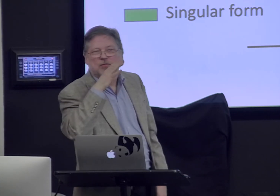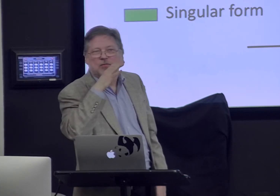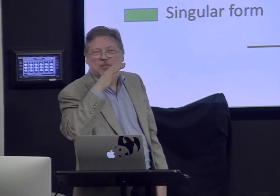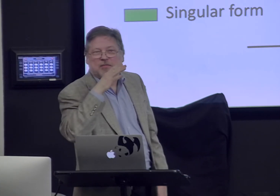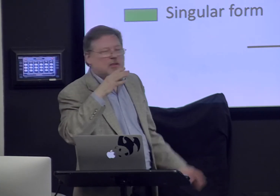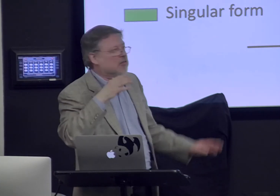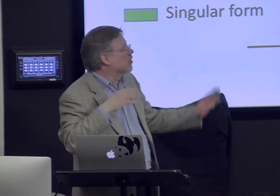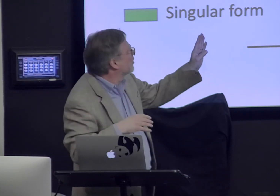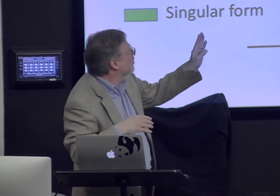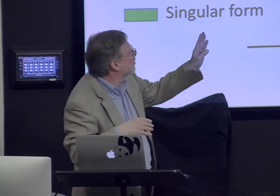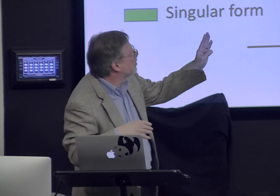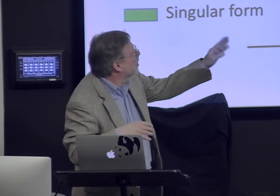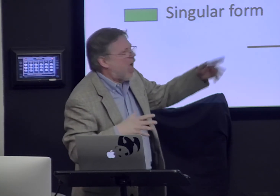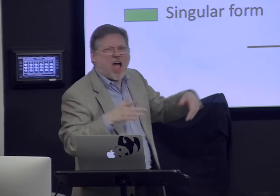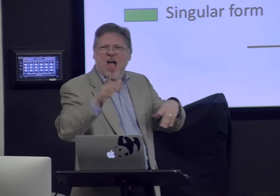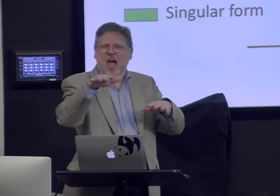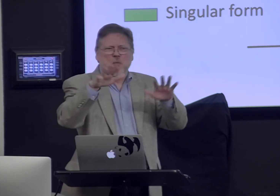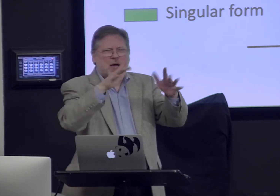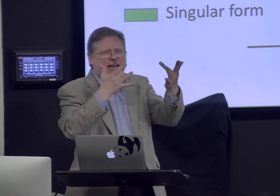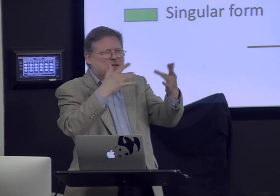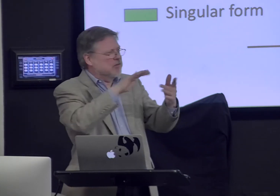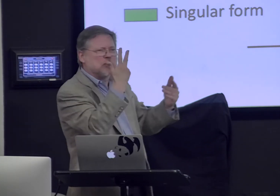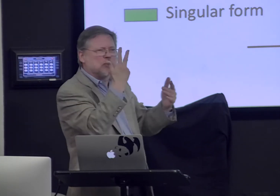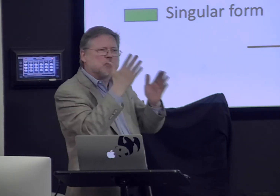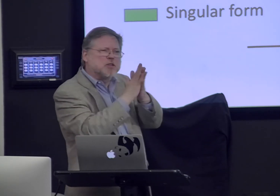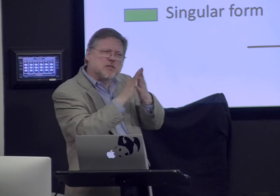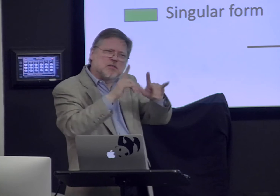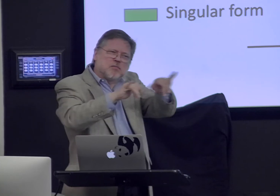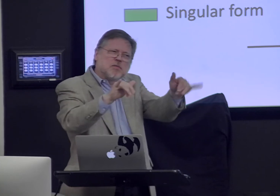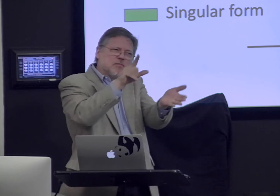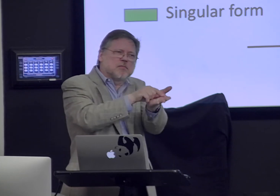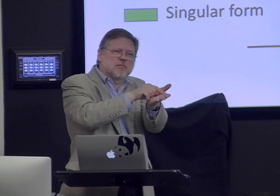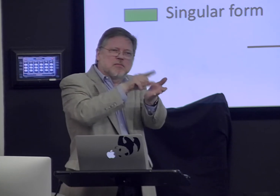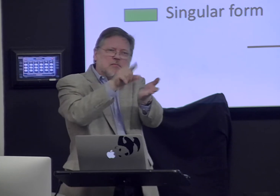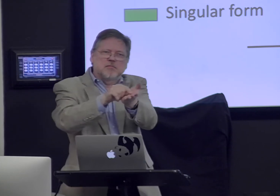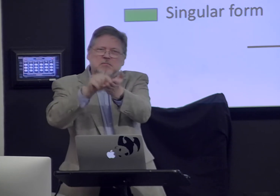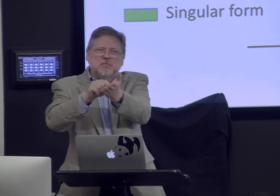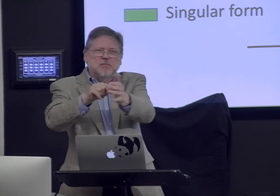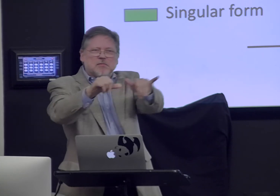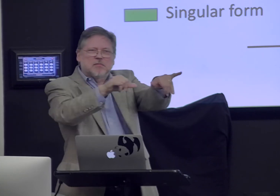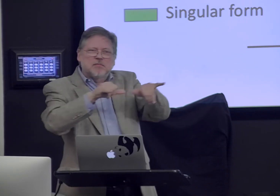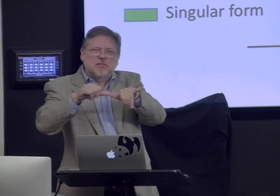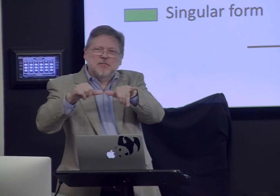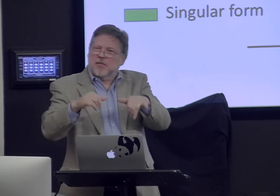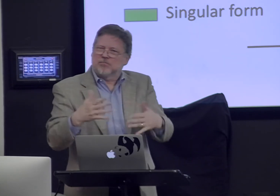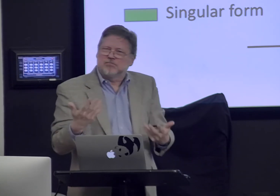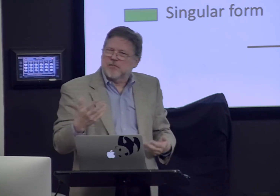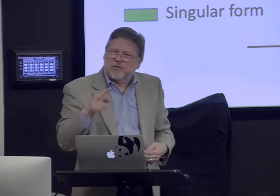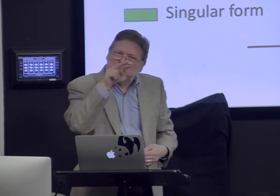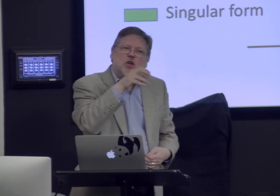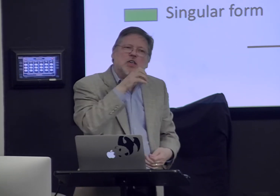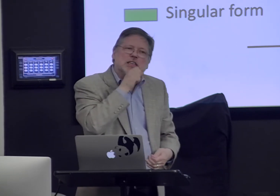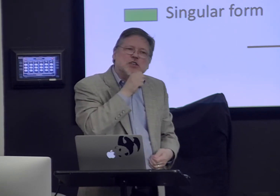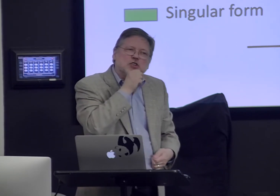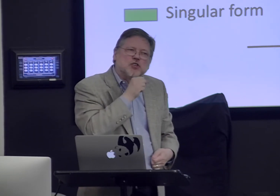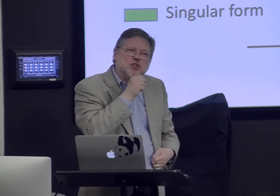was used in the 1800s, but in the publication from 1923 that was published by